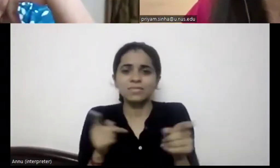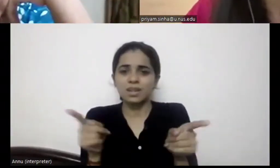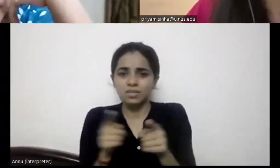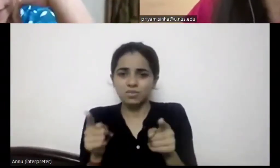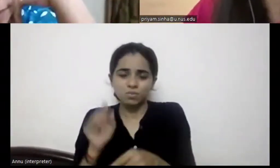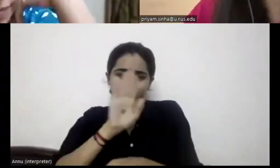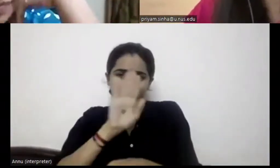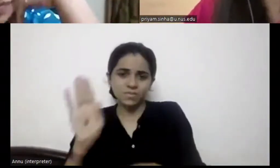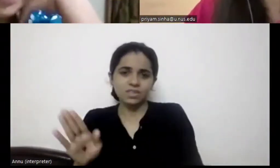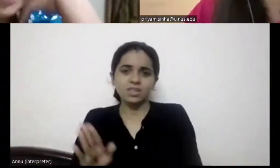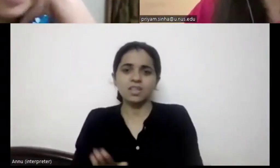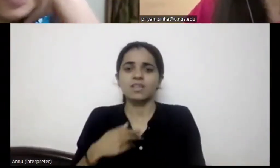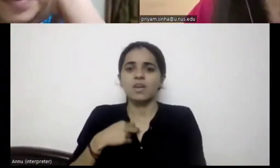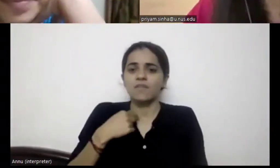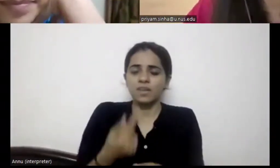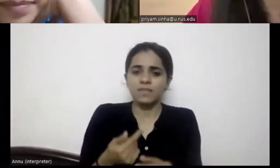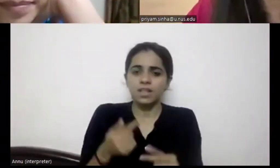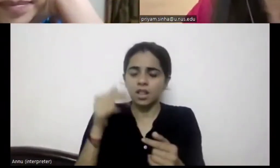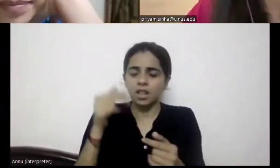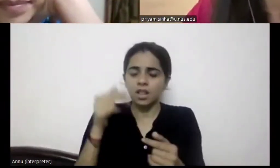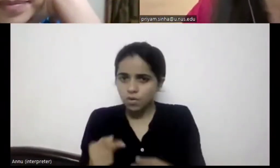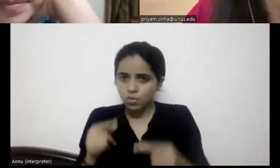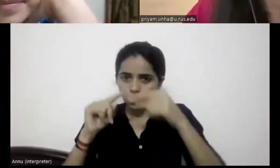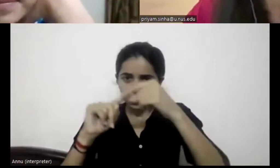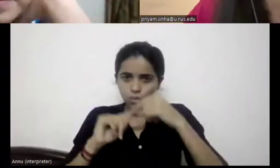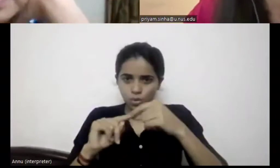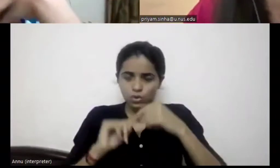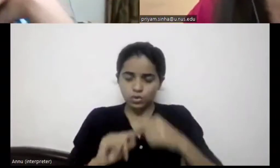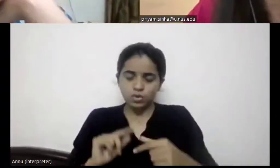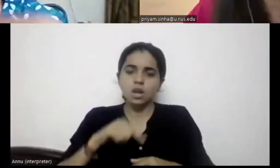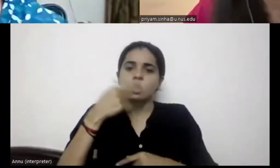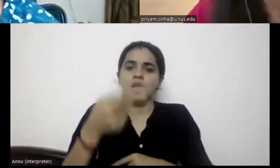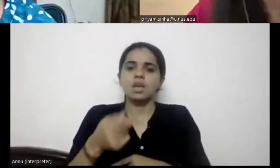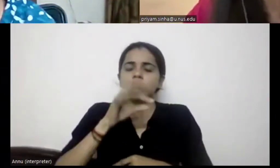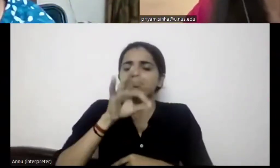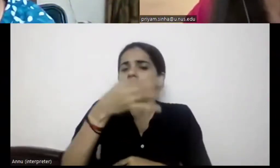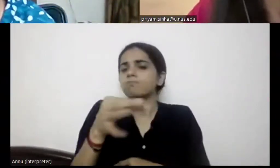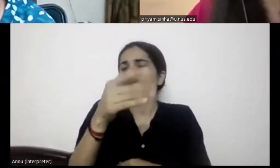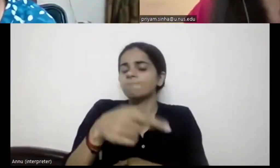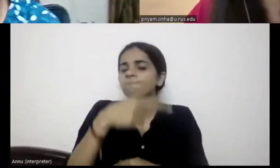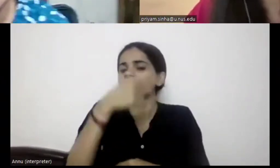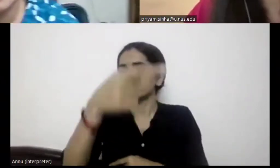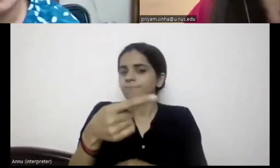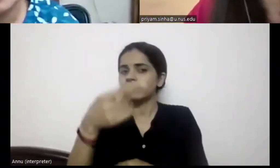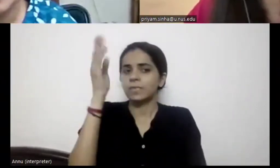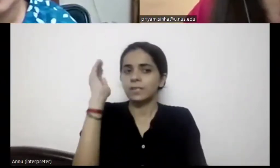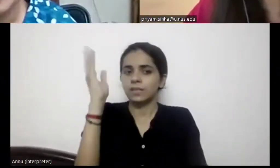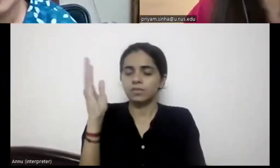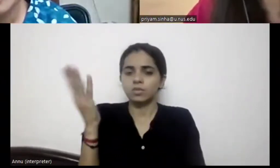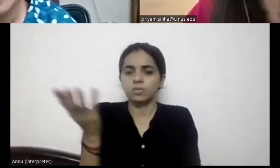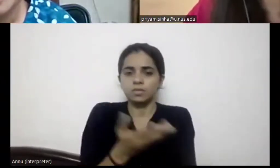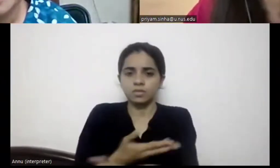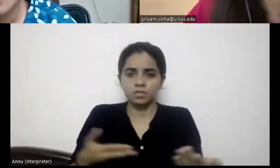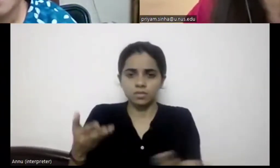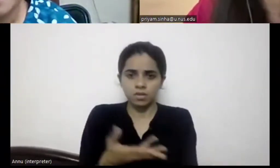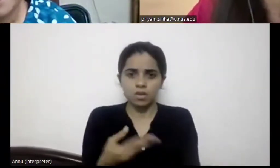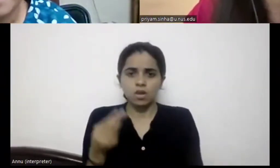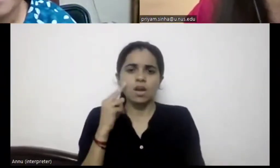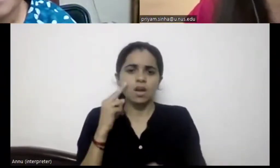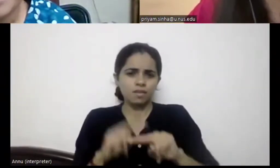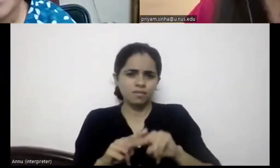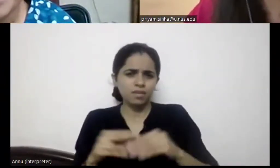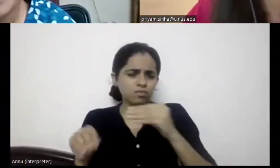hand. So we'll address these questions in our next few sessions. And if also there